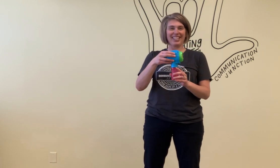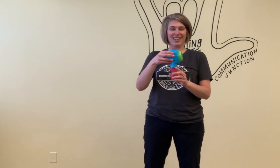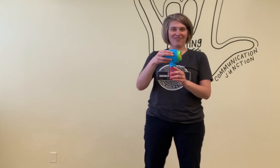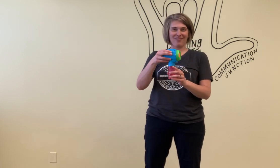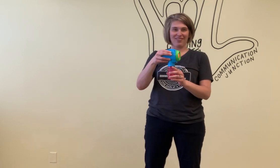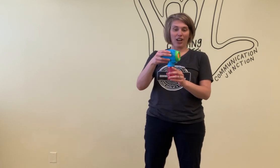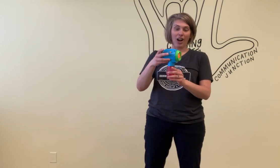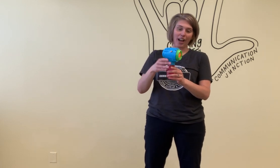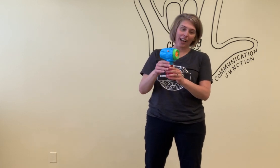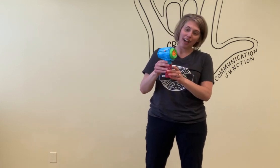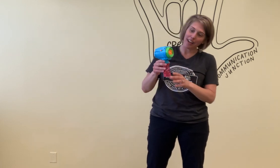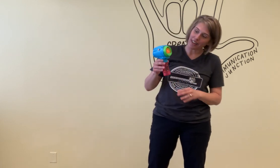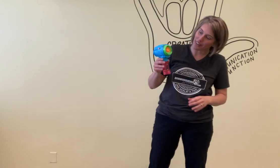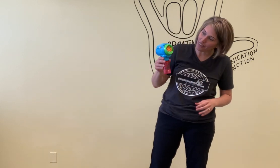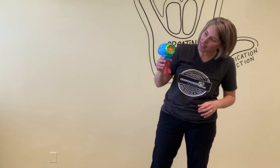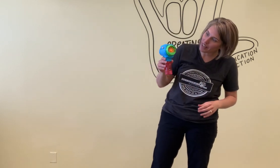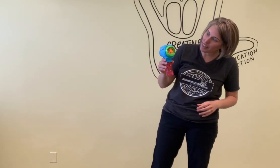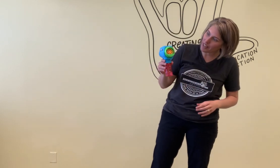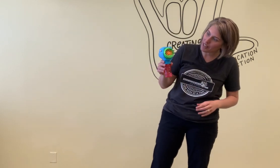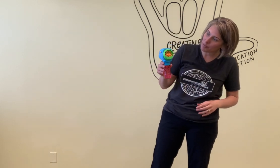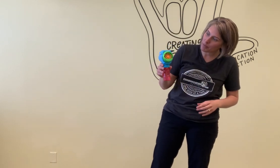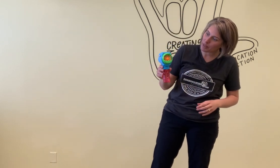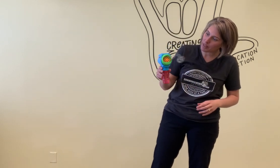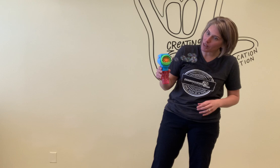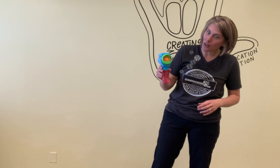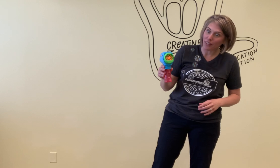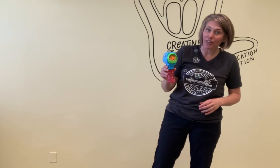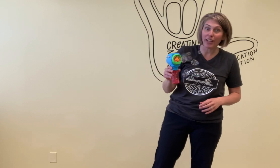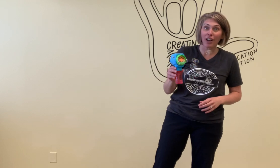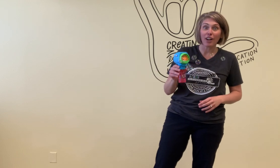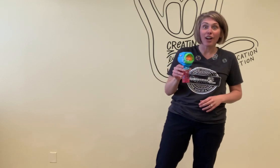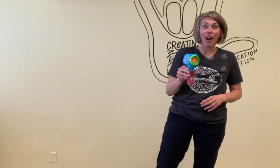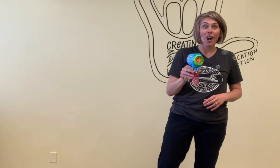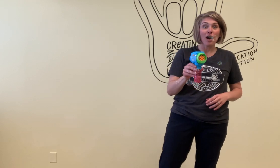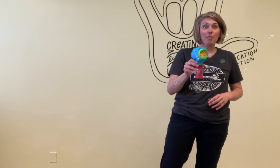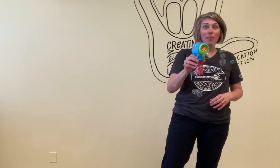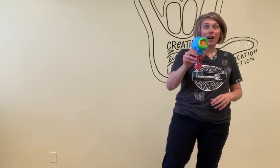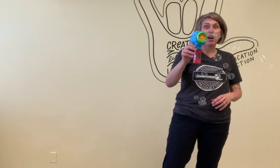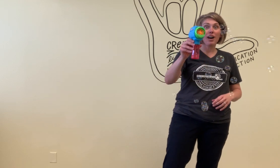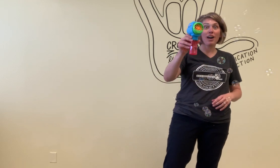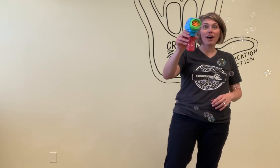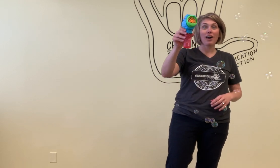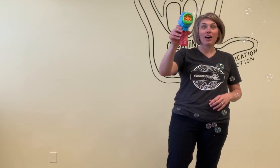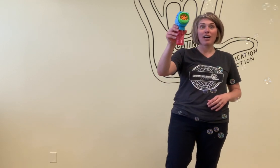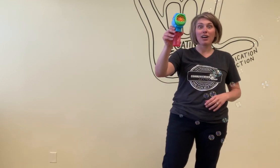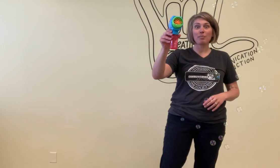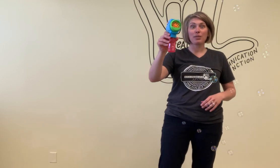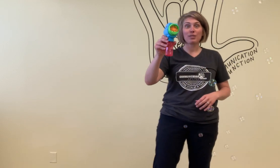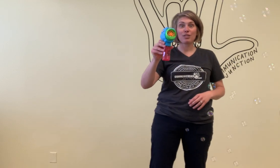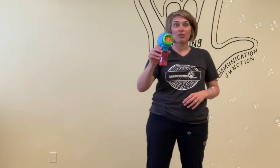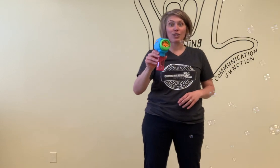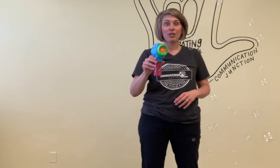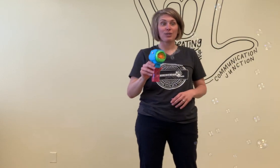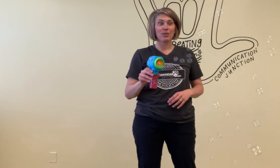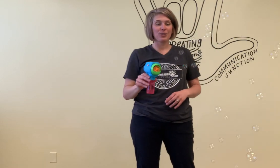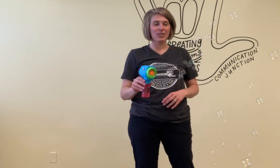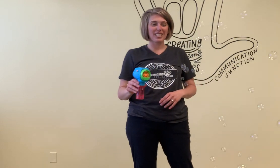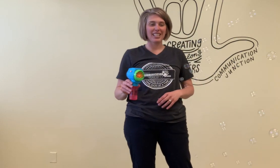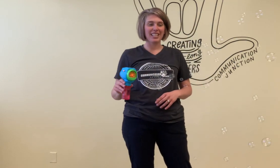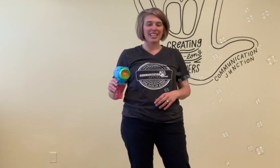job. Here they come. Here they are. Bubbles